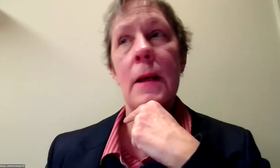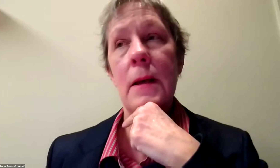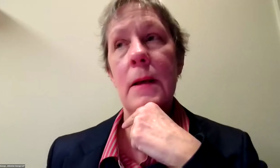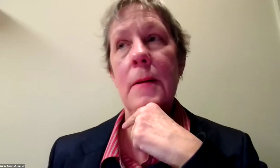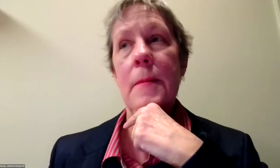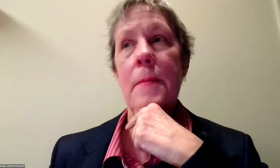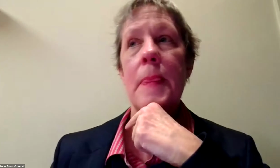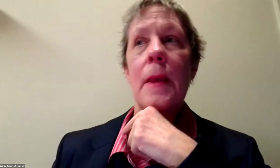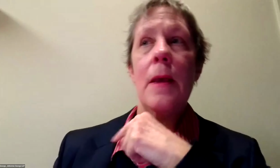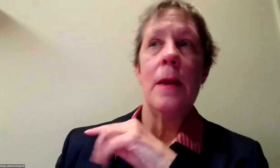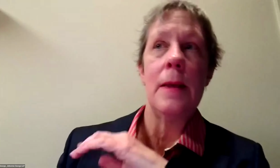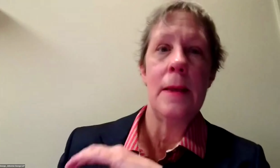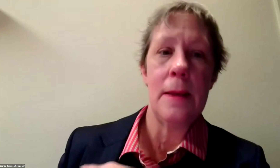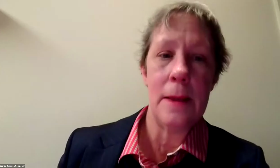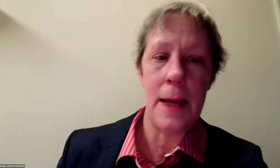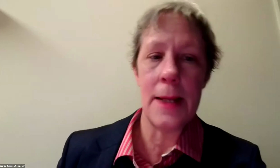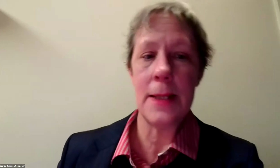Well,